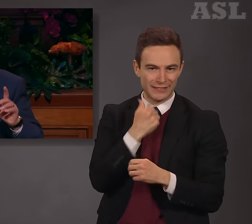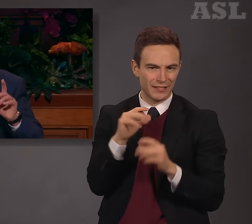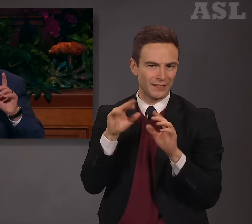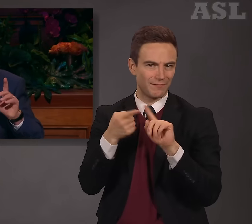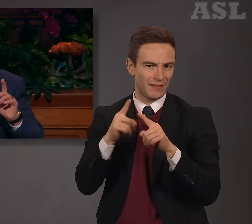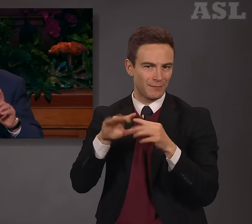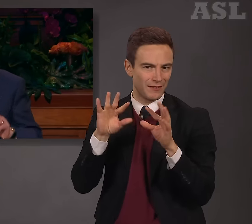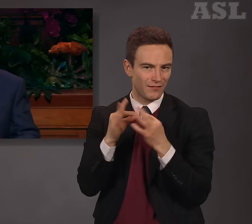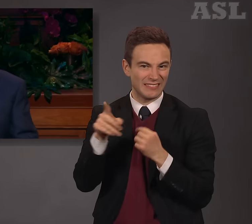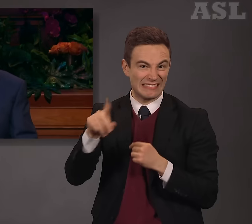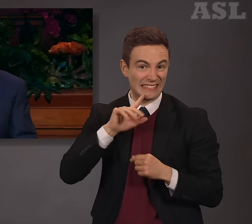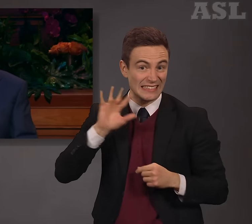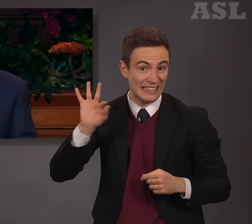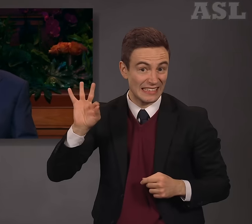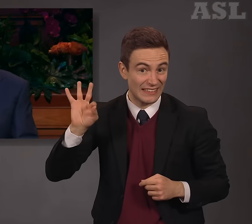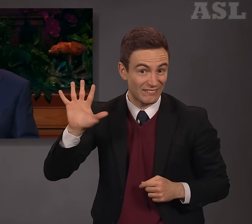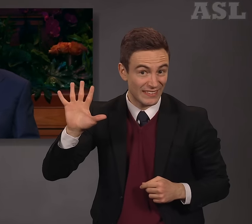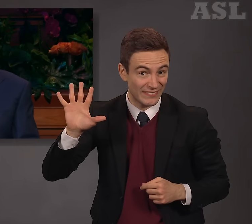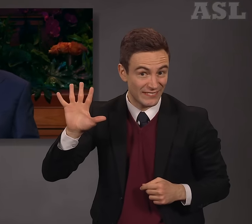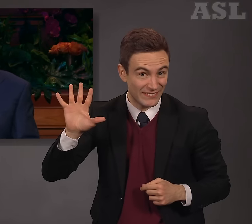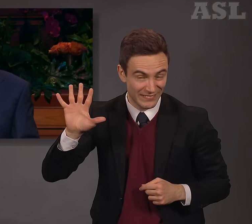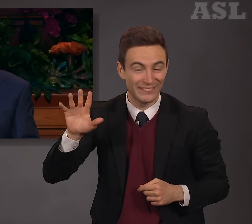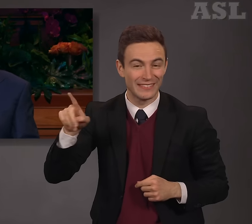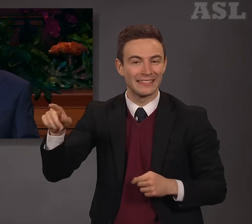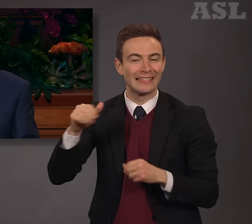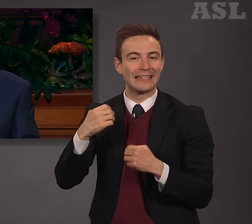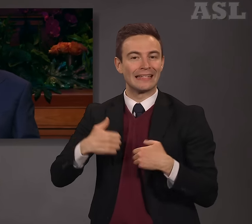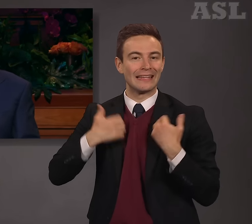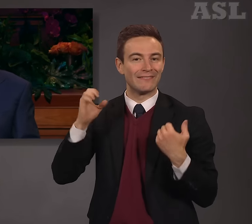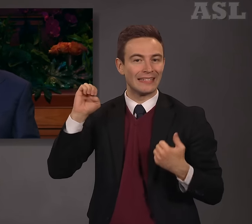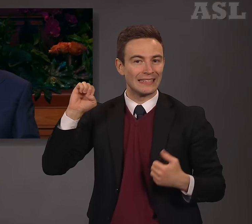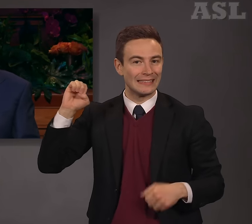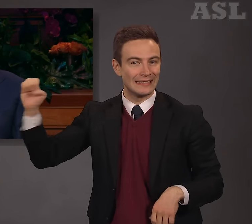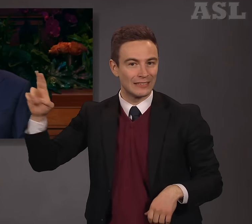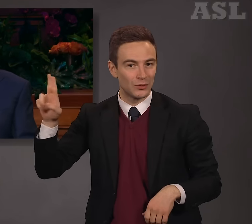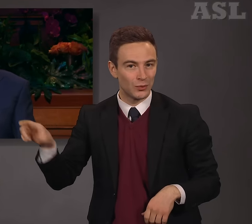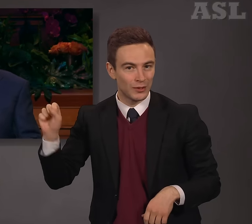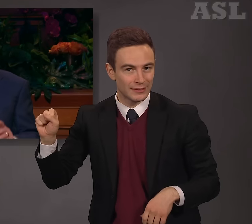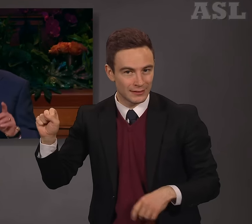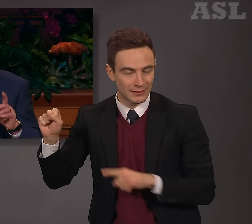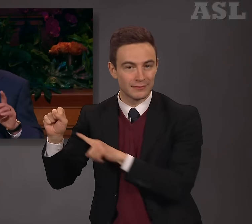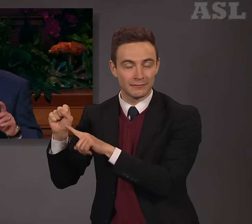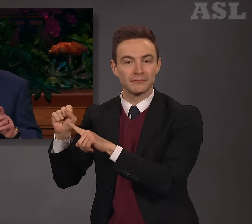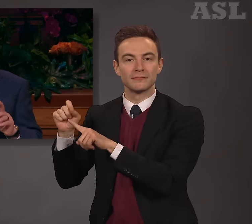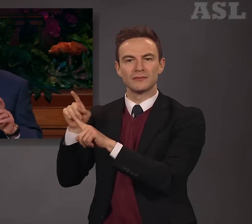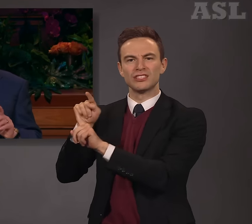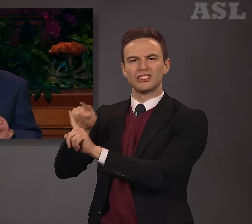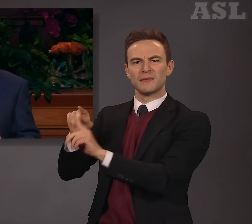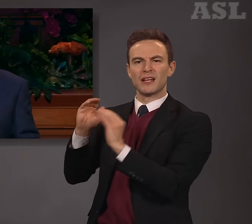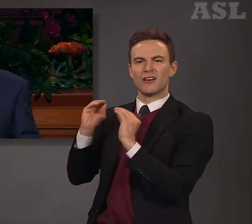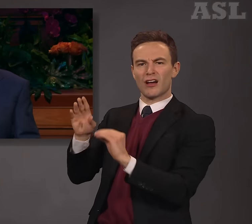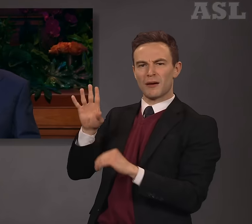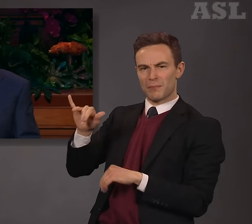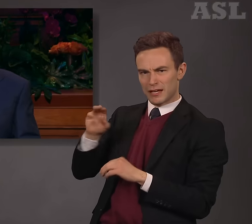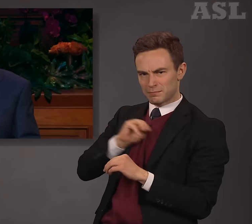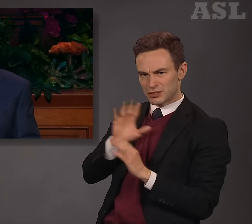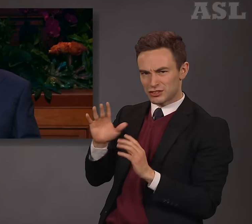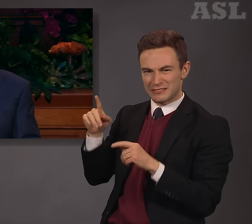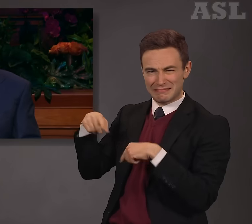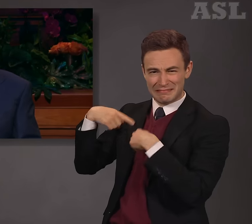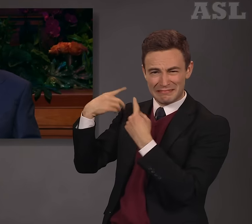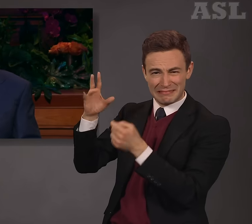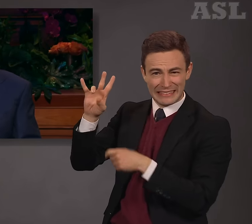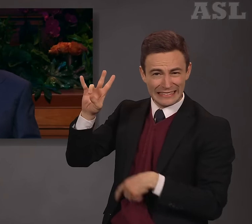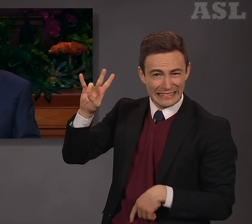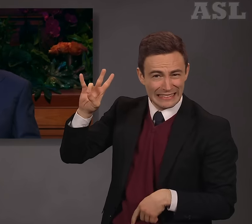age 95, living on the east coast of the United States, who had been taught by missionaries for